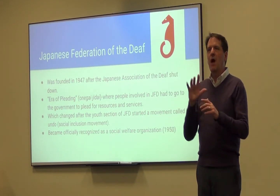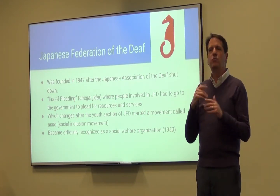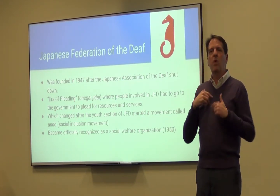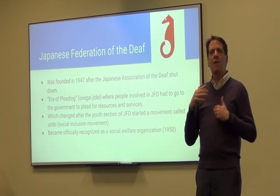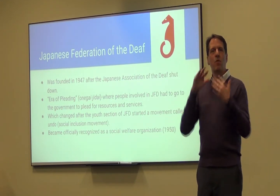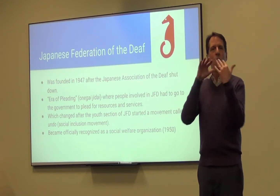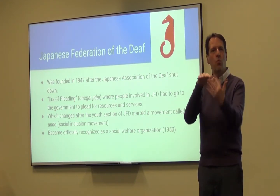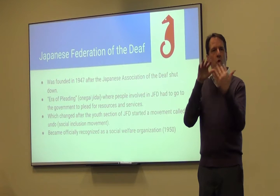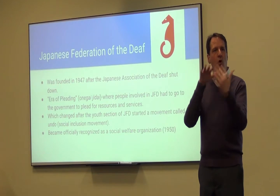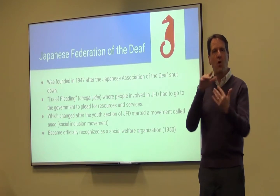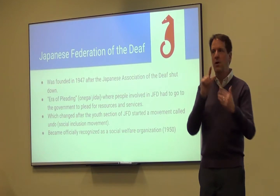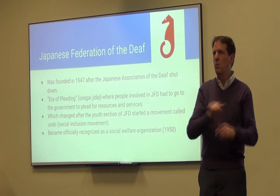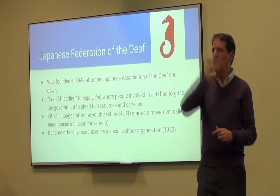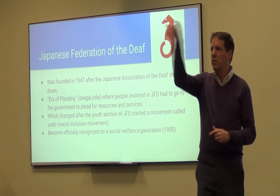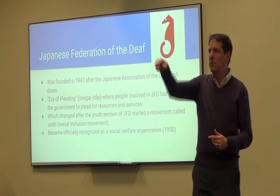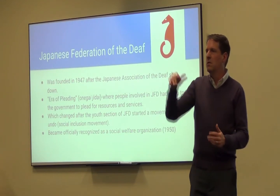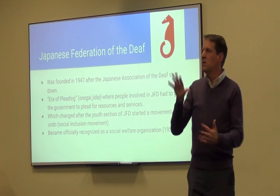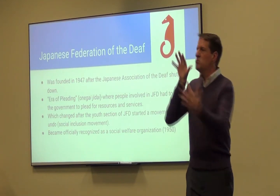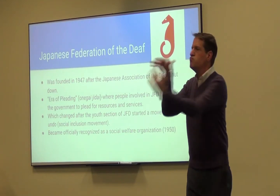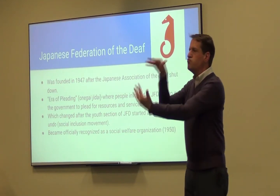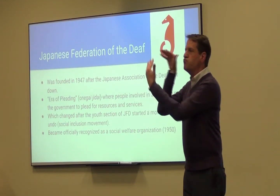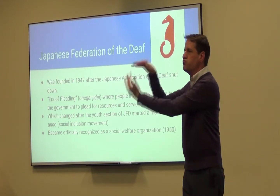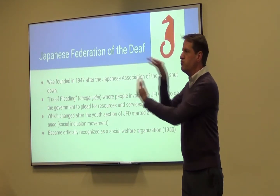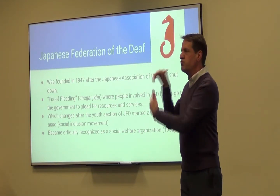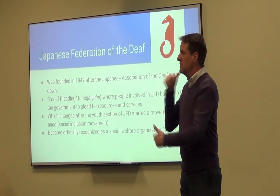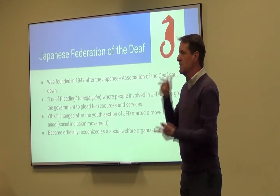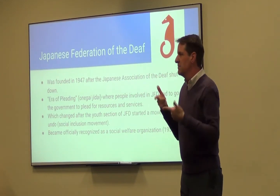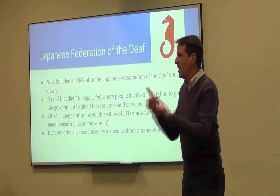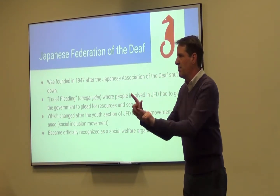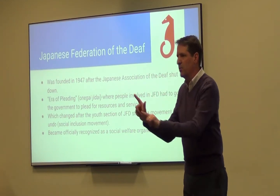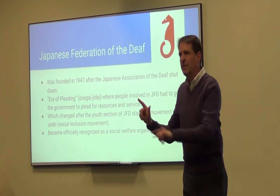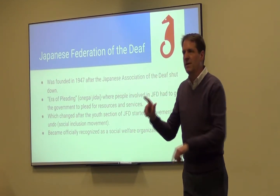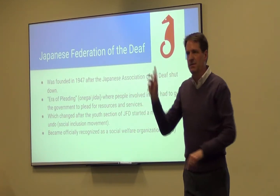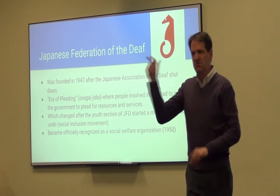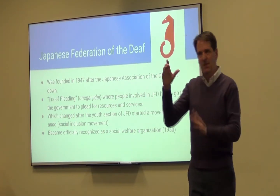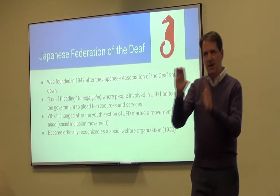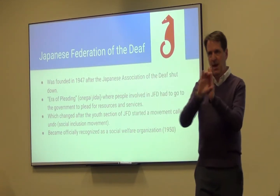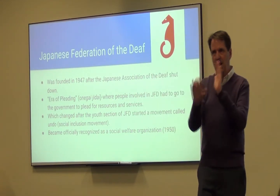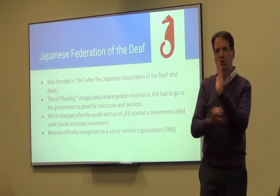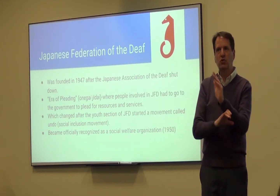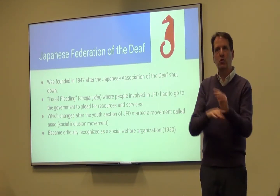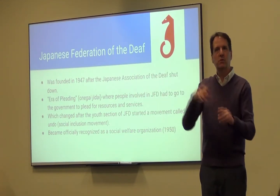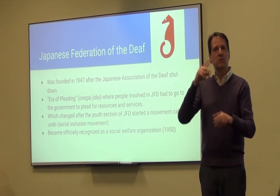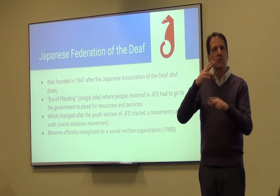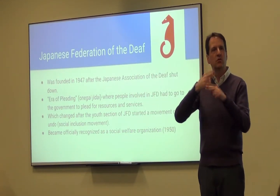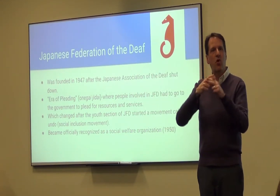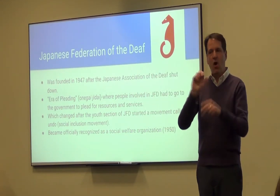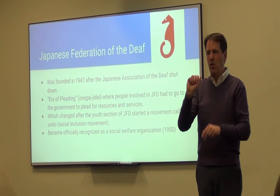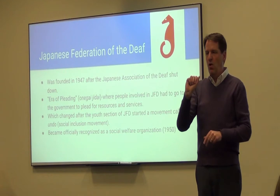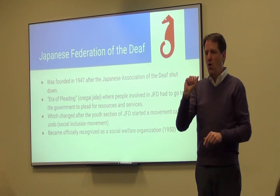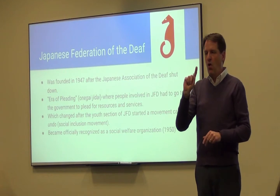There was an established military, but they weren't able to send their military off to compete in war.